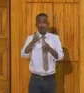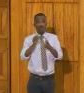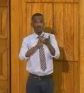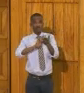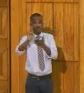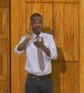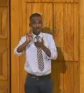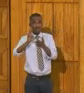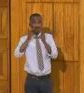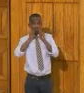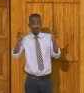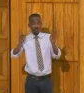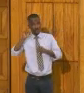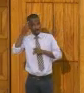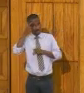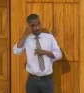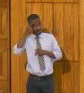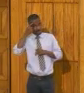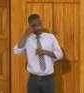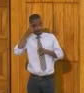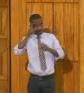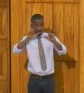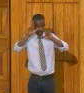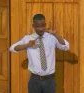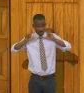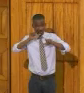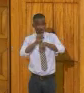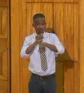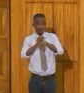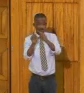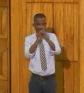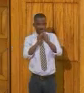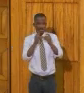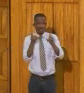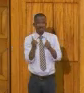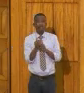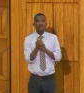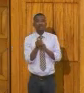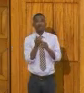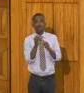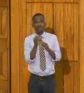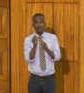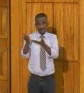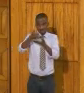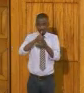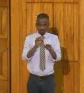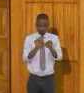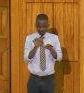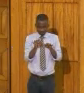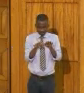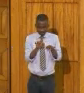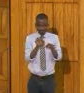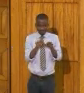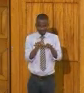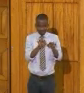which is a public laboratory that conducted this testing. And we entered this data into Excel. We had to clean